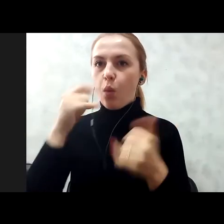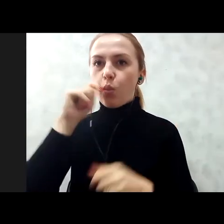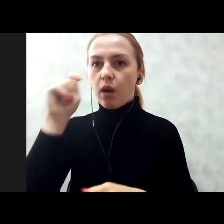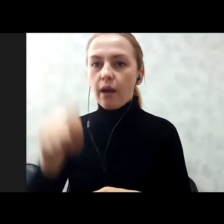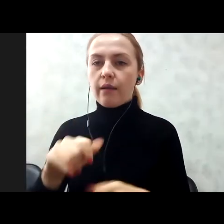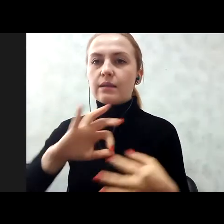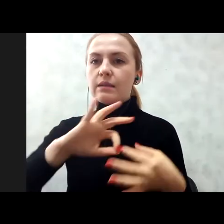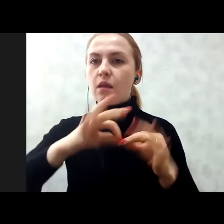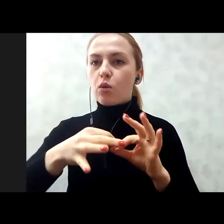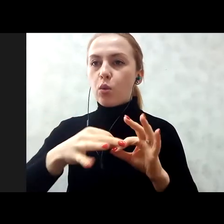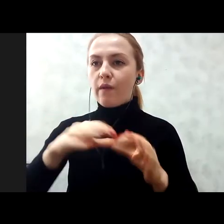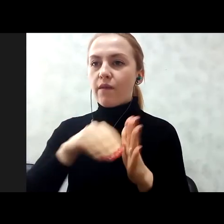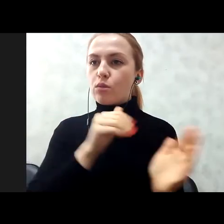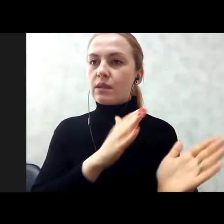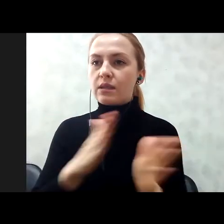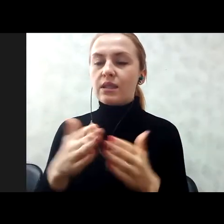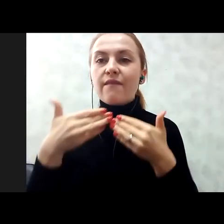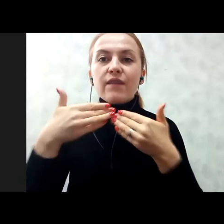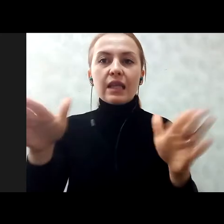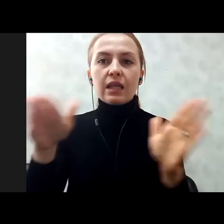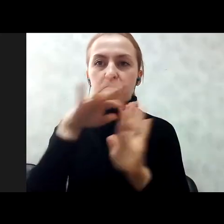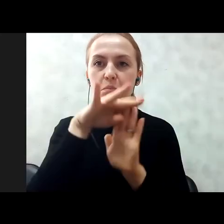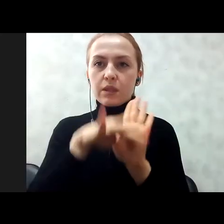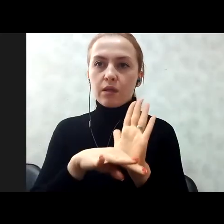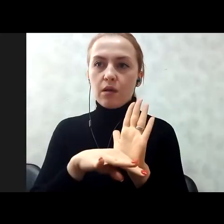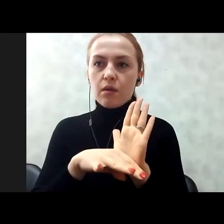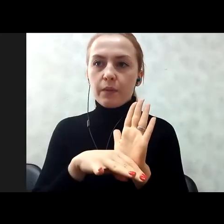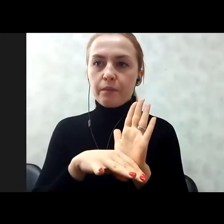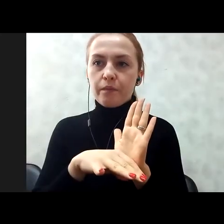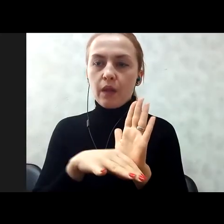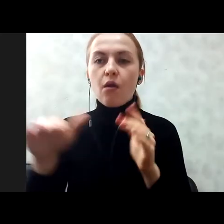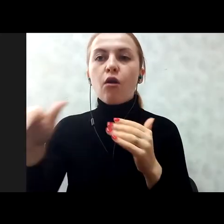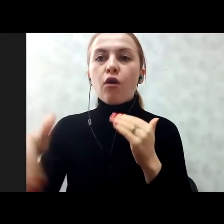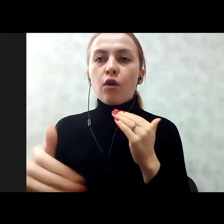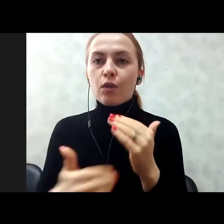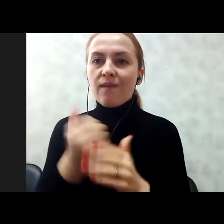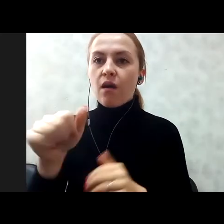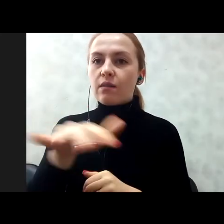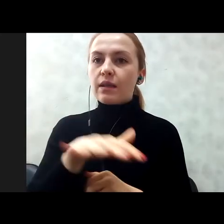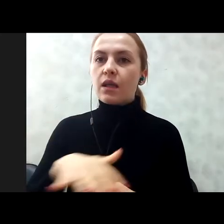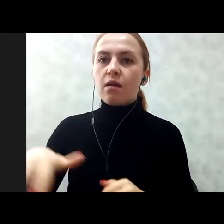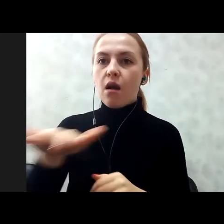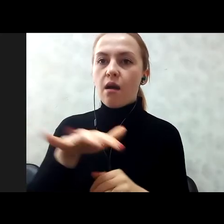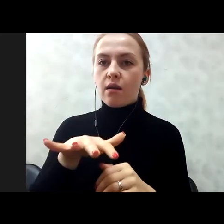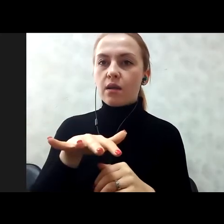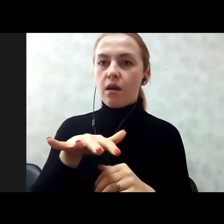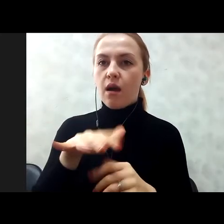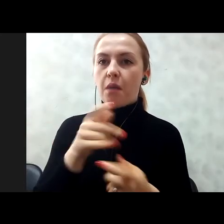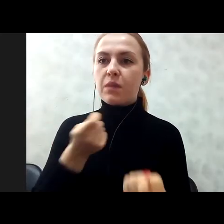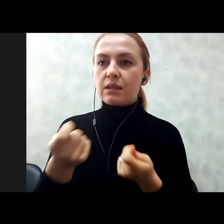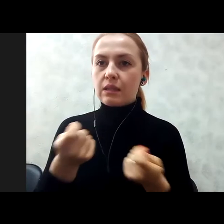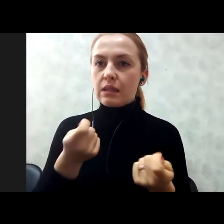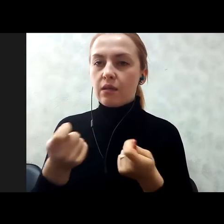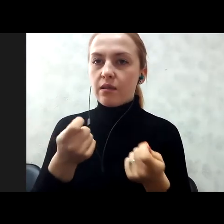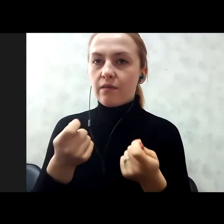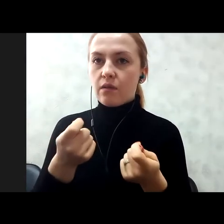a totally new election system with open lists, which was something that we didn't have in